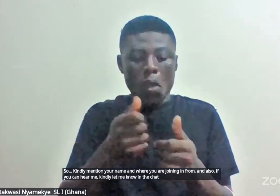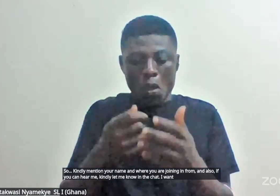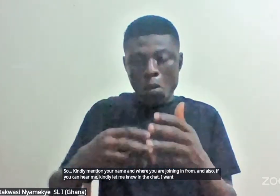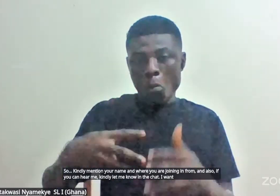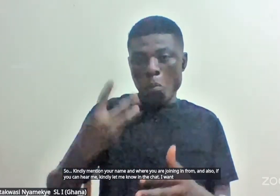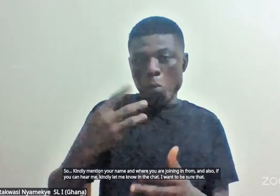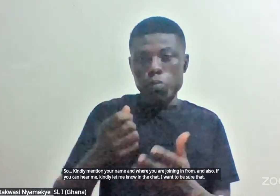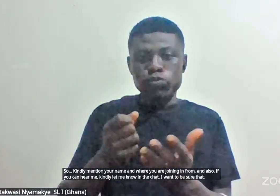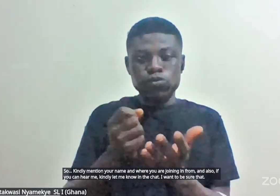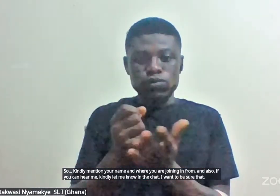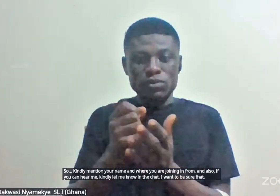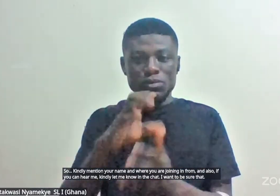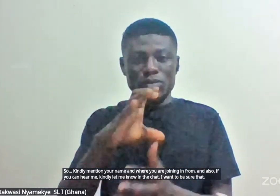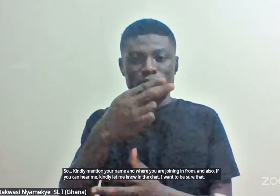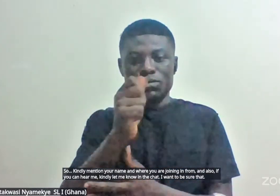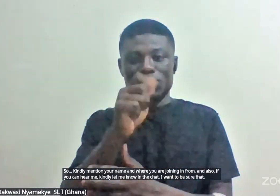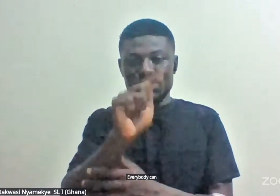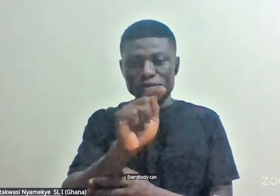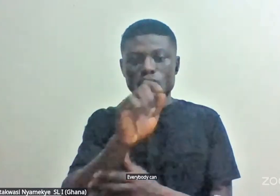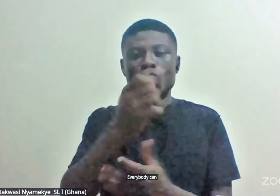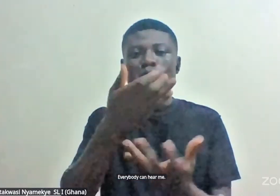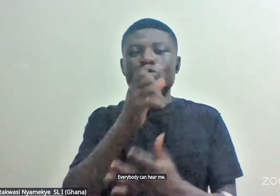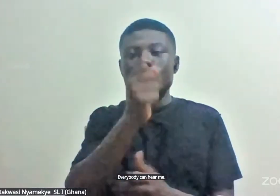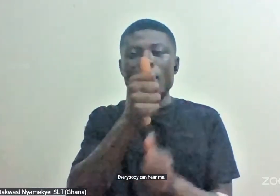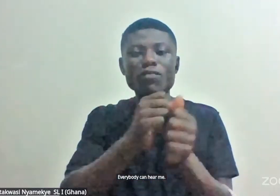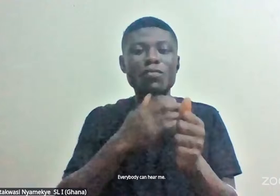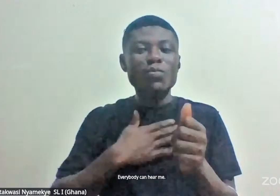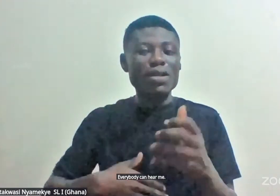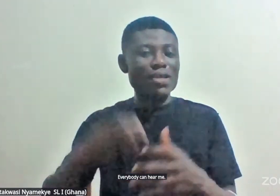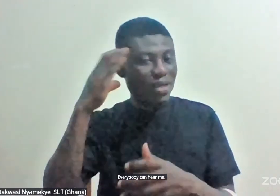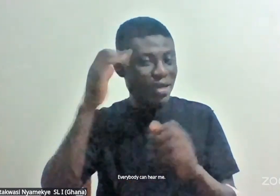that everybody can hear me.